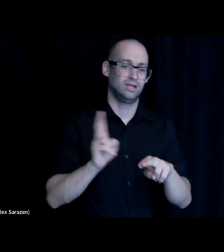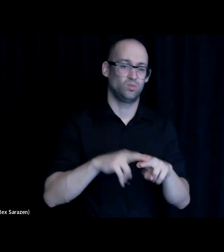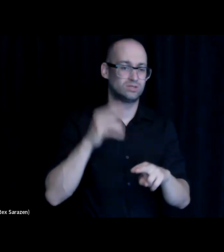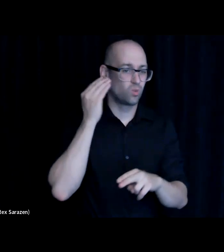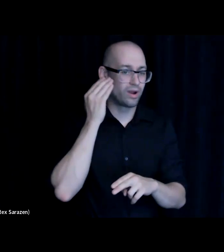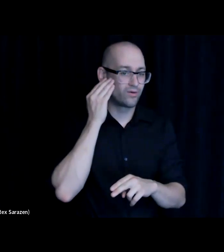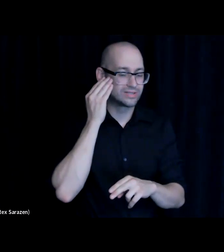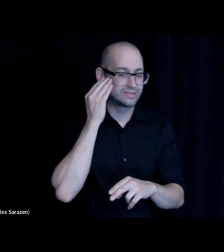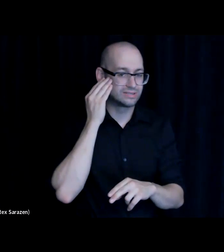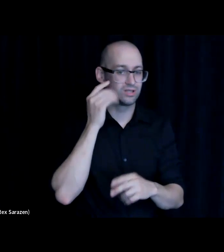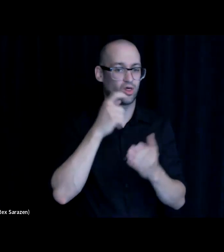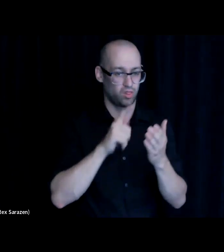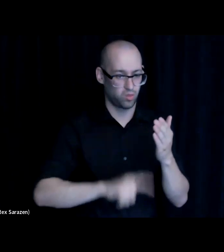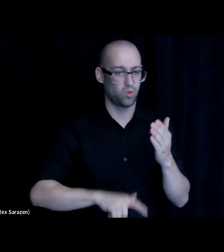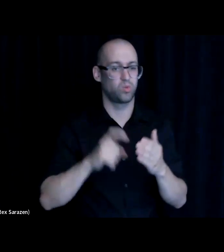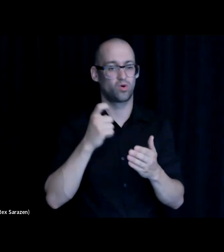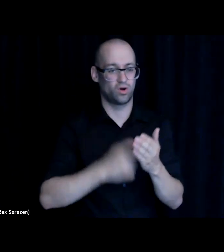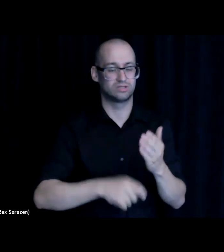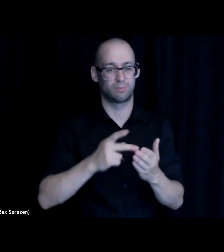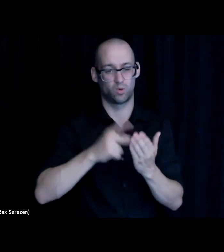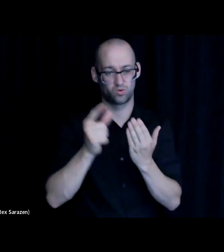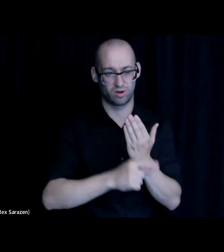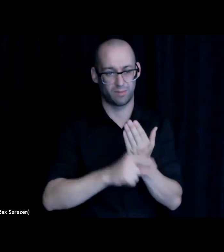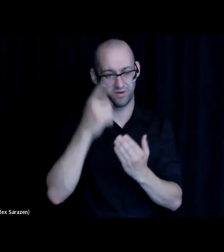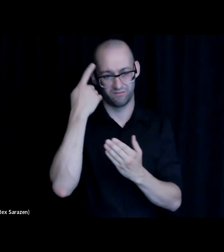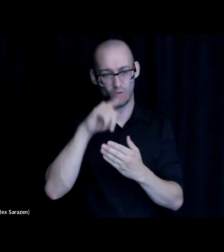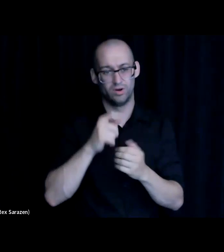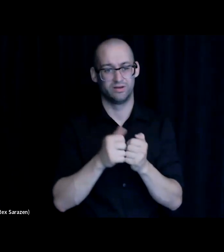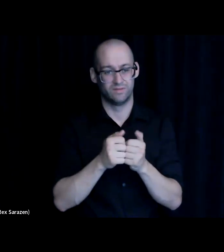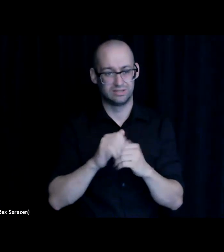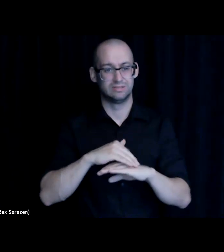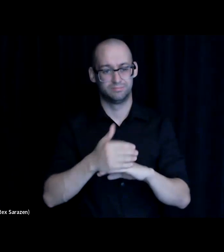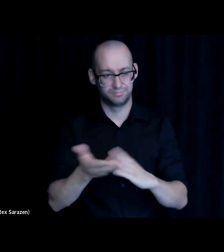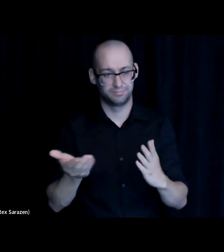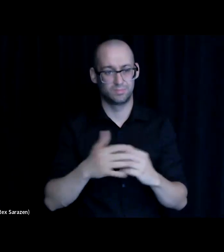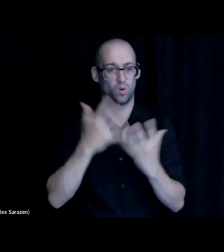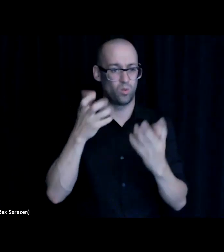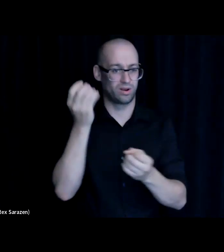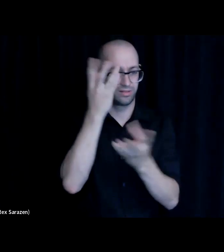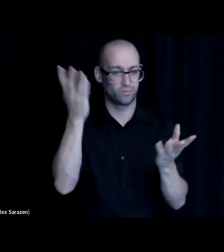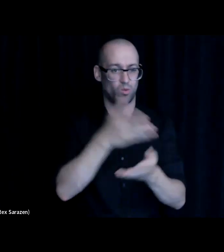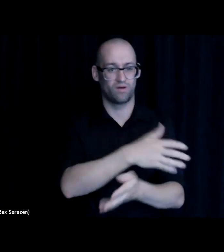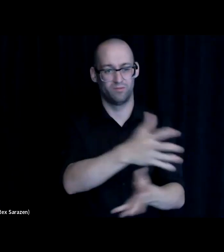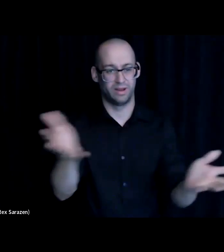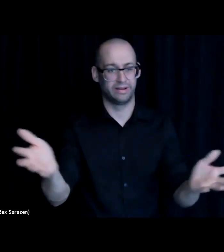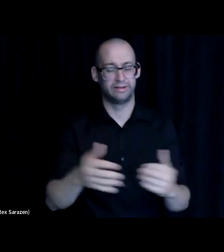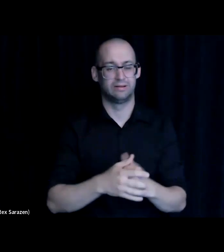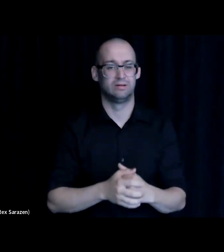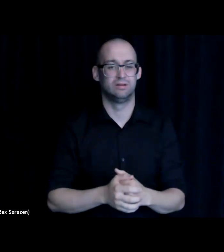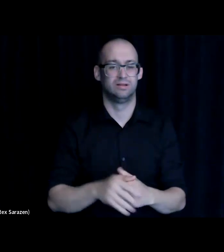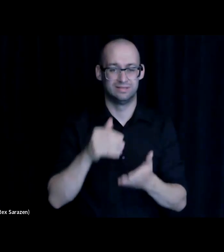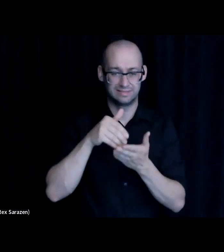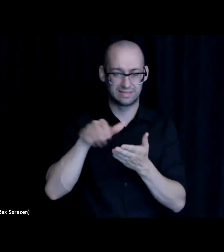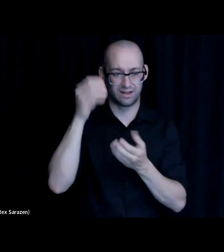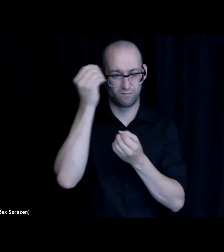low-cost programs. A couple of things that we did and to send information, letters,